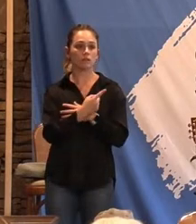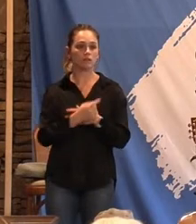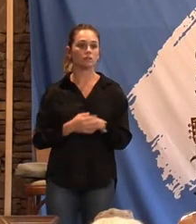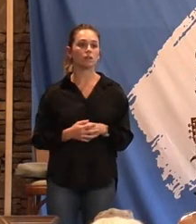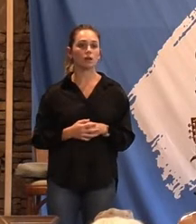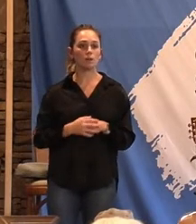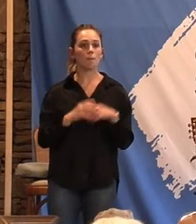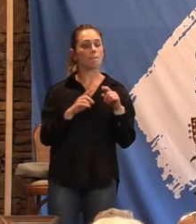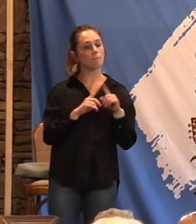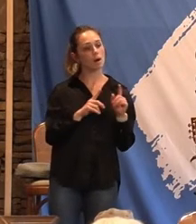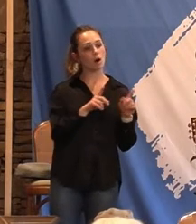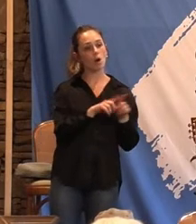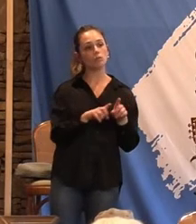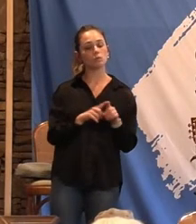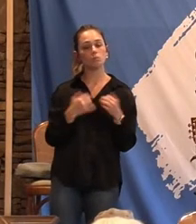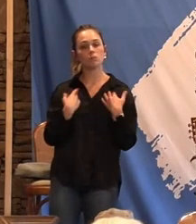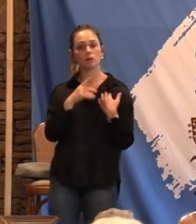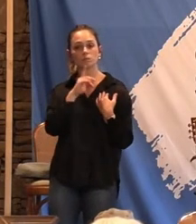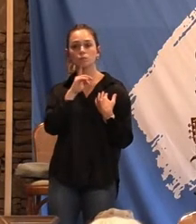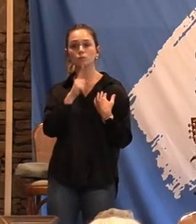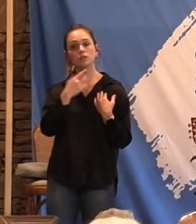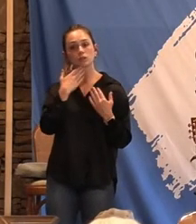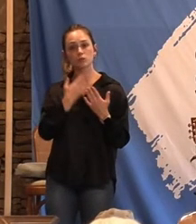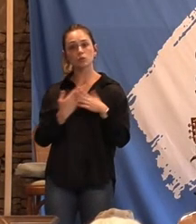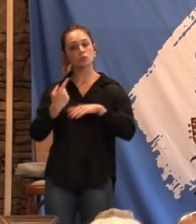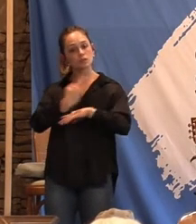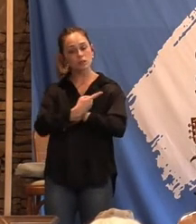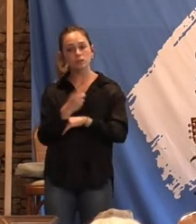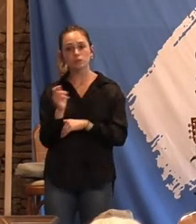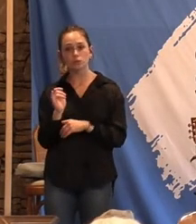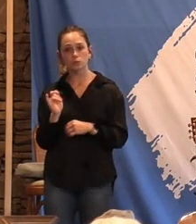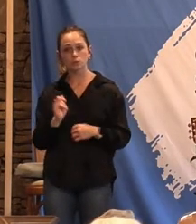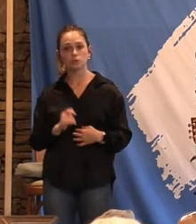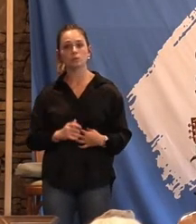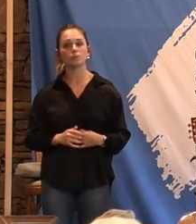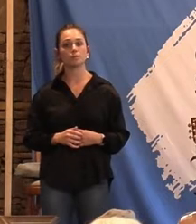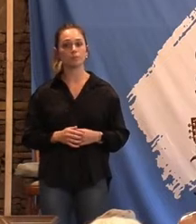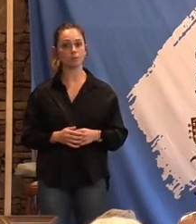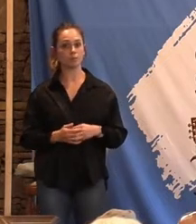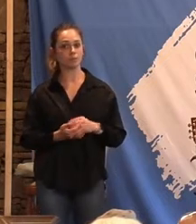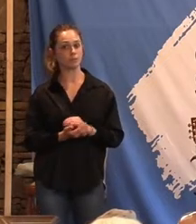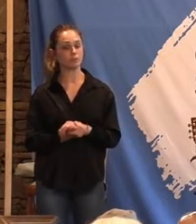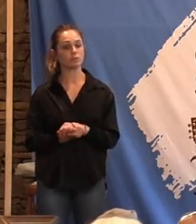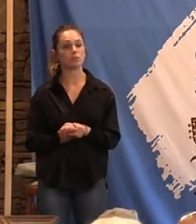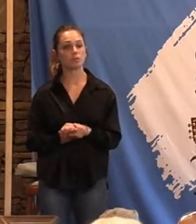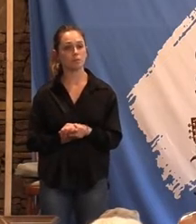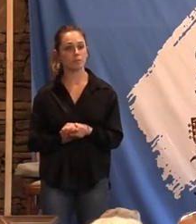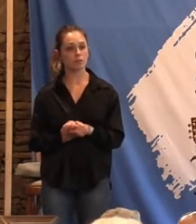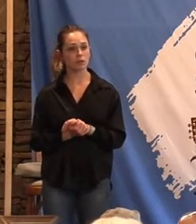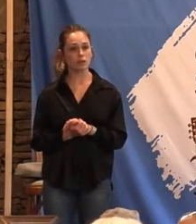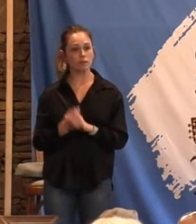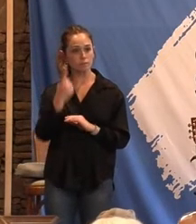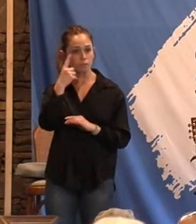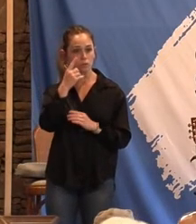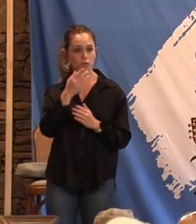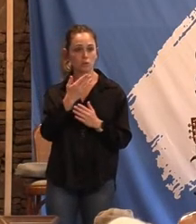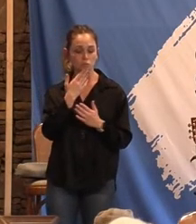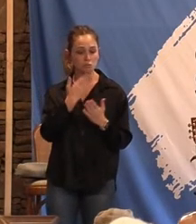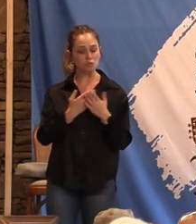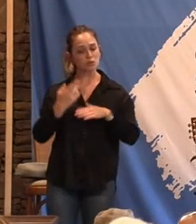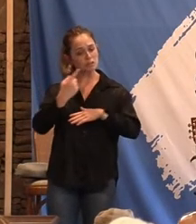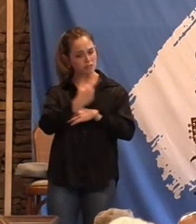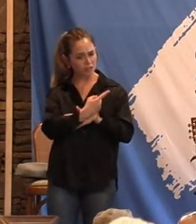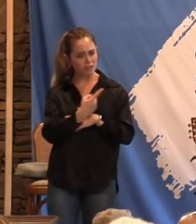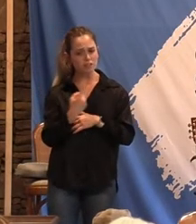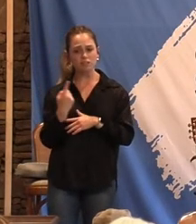But then he also had some really good days, too. And on those good days,